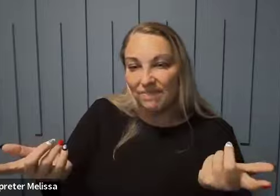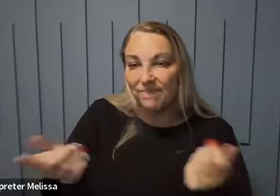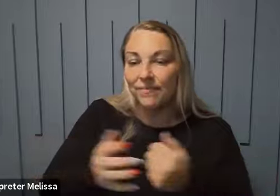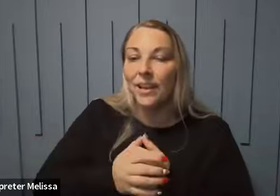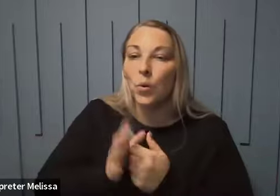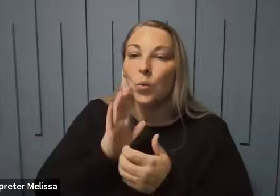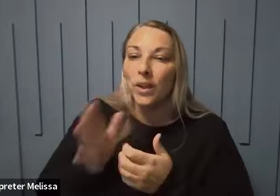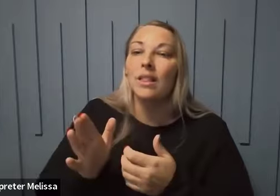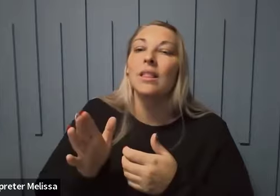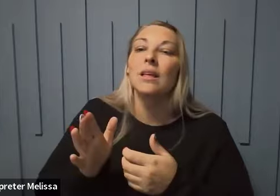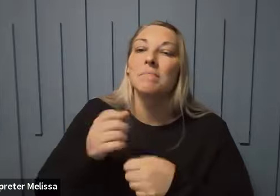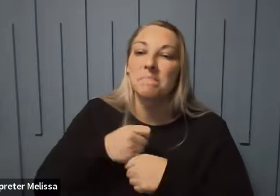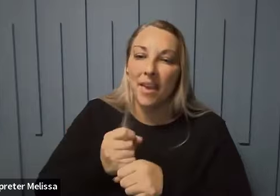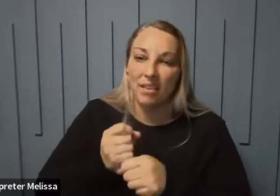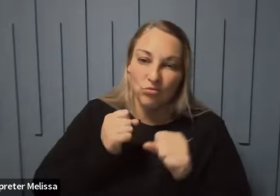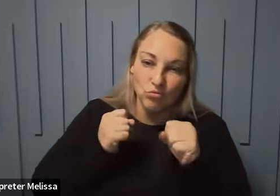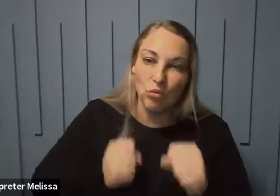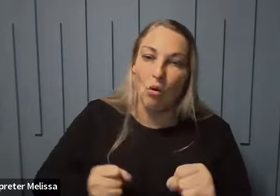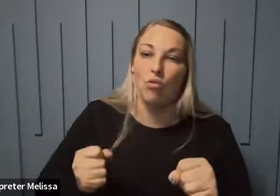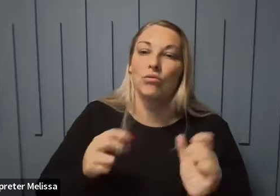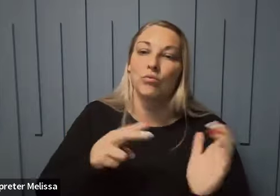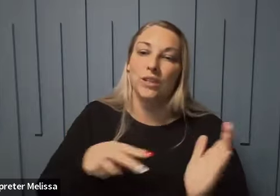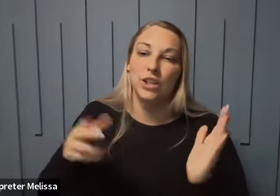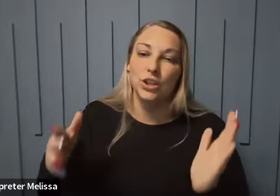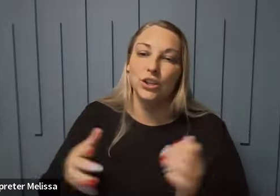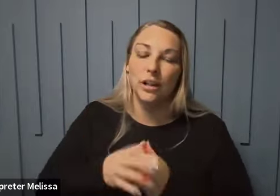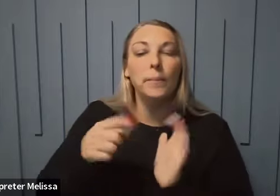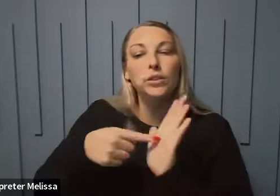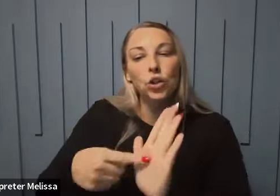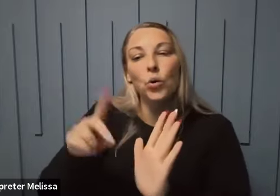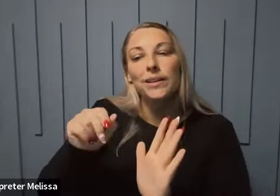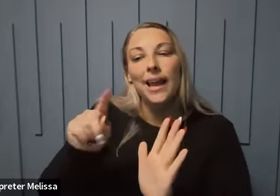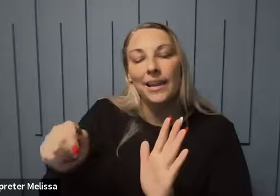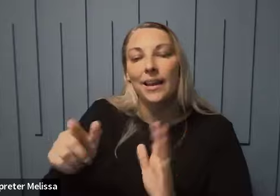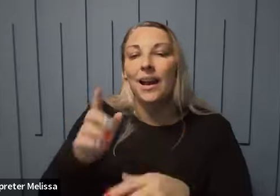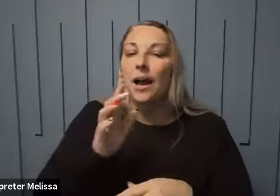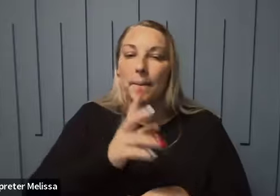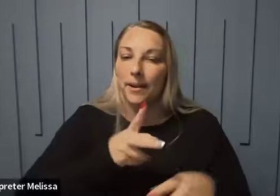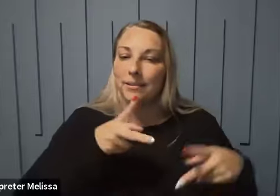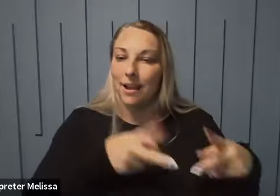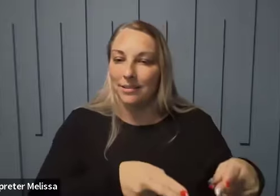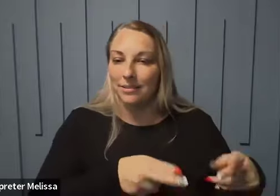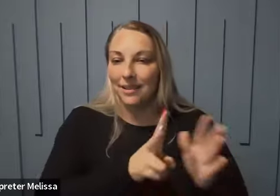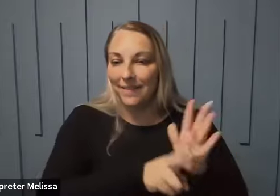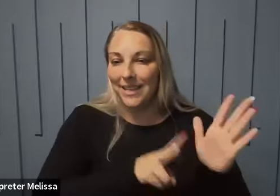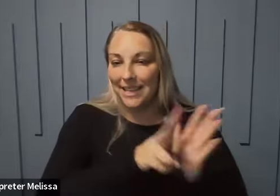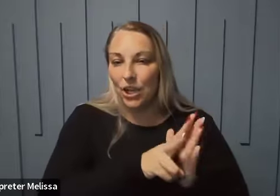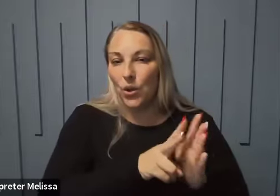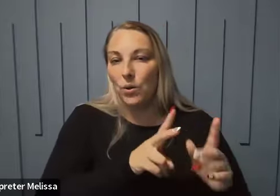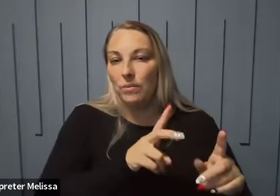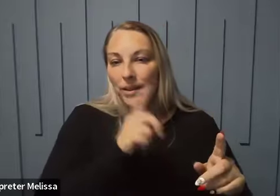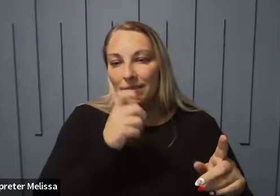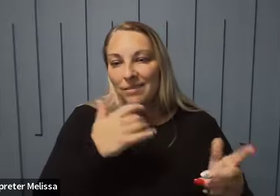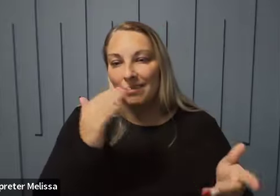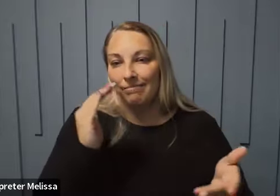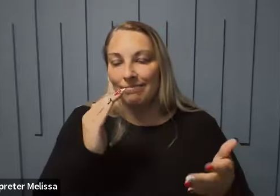some data that shows you that's probably right. I'm not going to show you a video right now, again, because we're down to 10 minutes to go. So maybe I'll show you a video later,